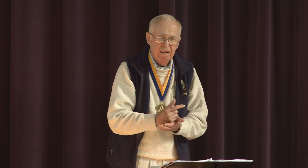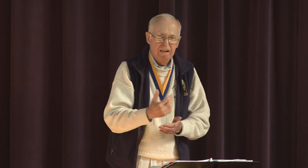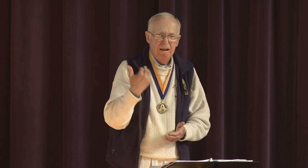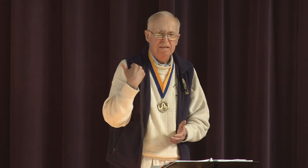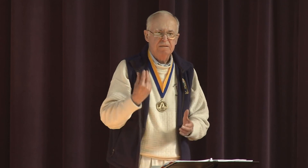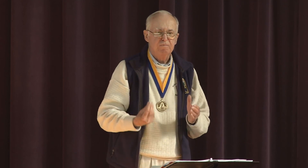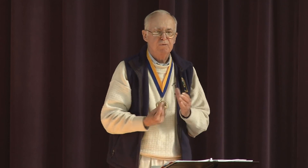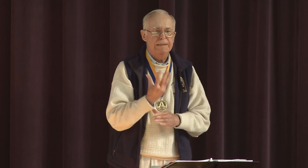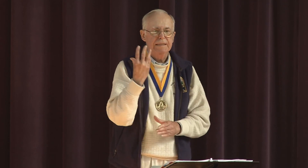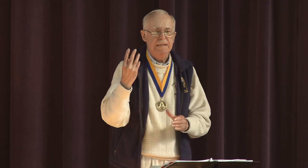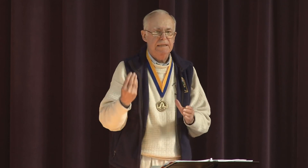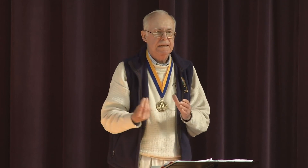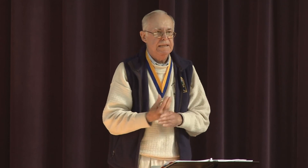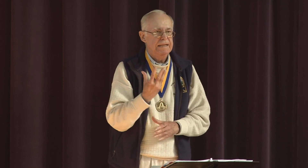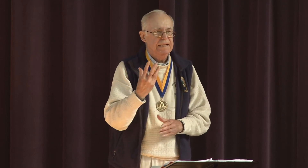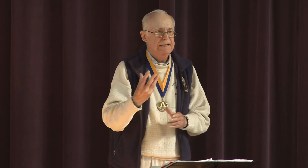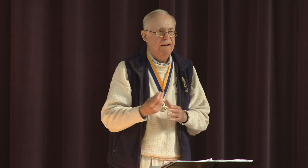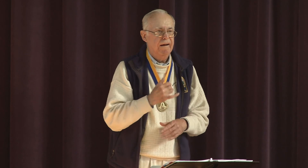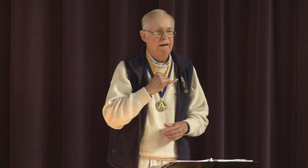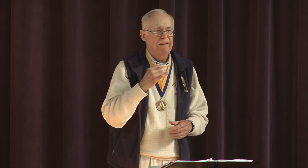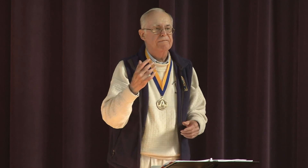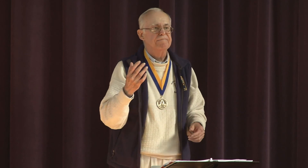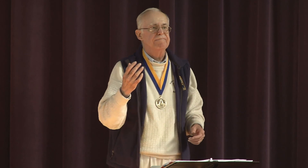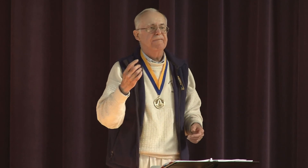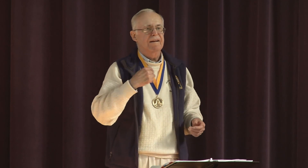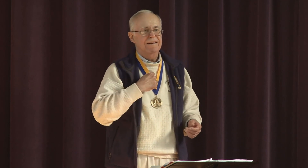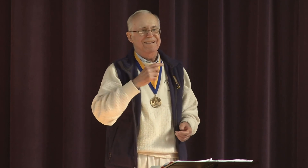360 students graduated this past spring from the university.